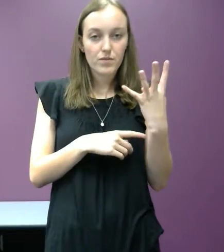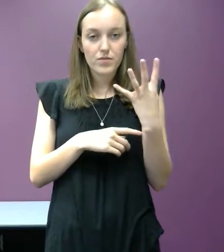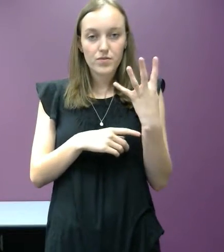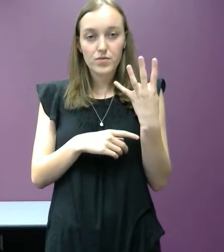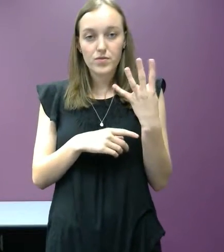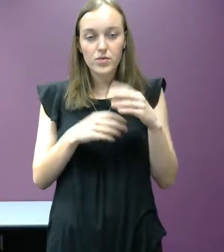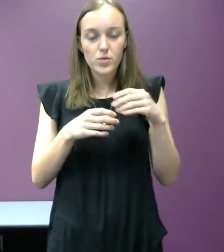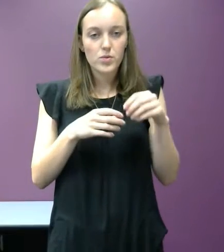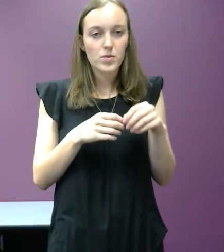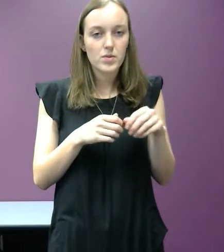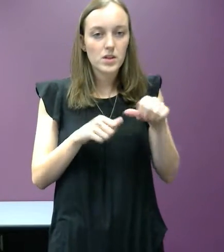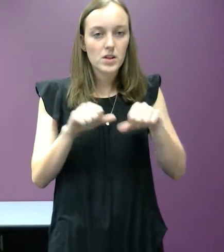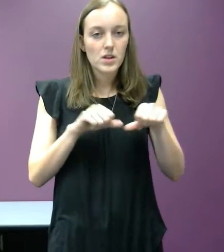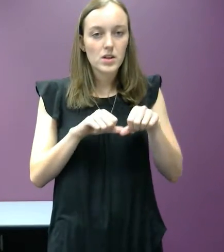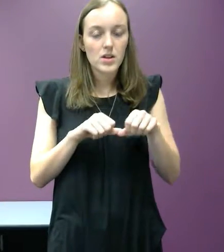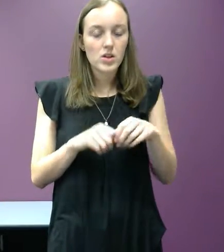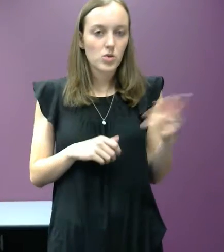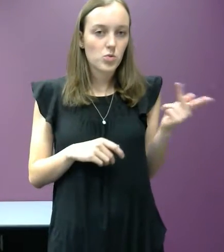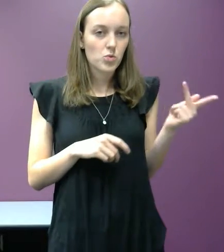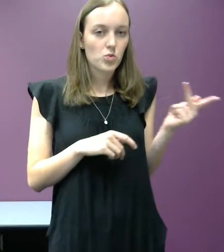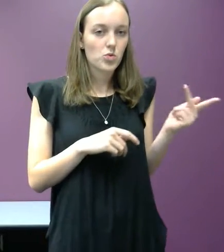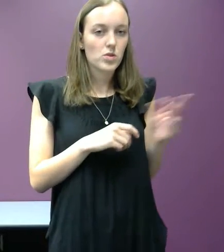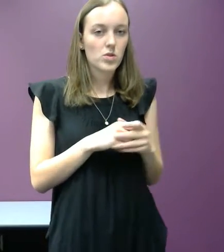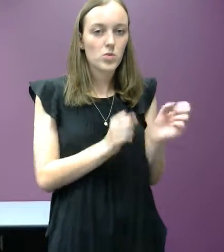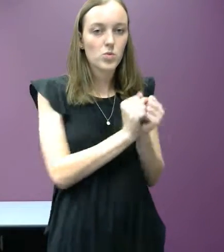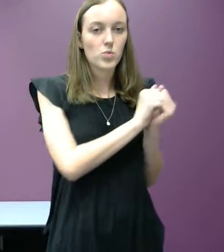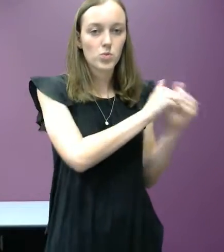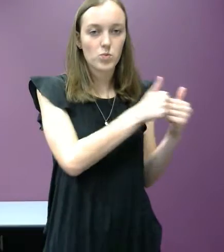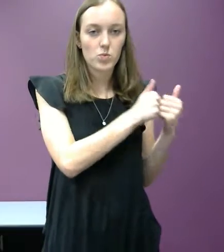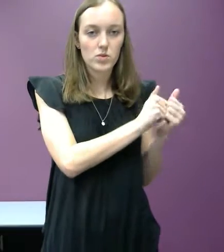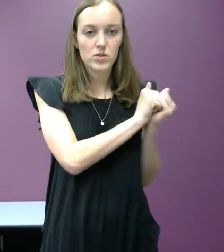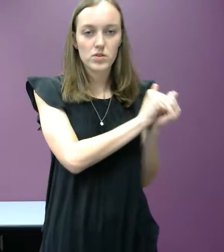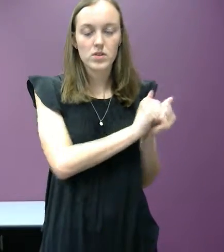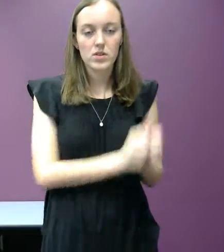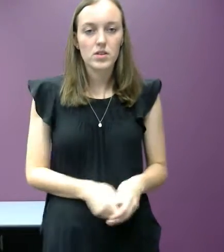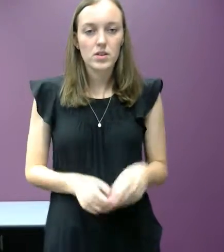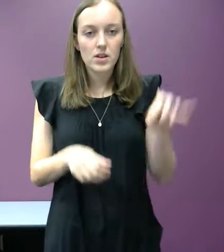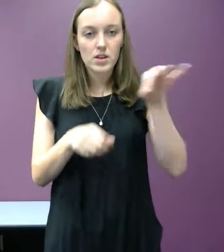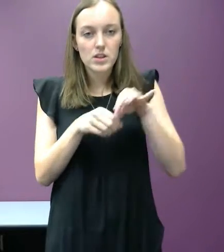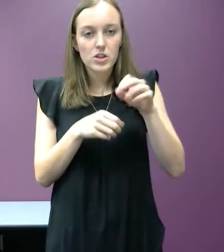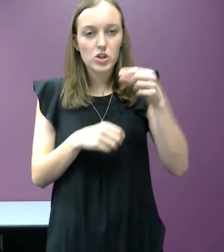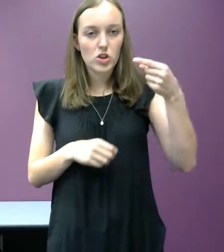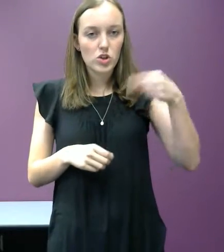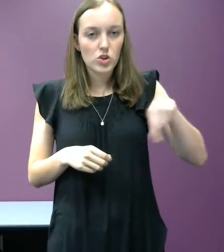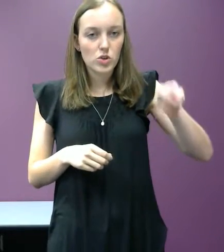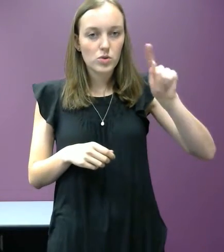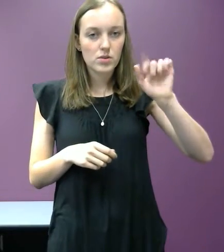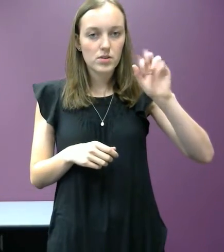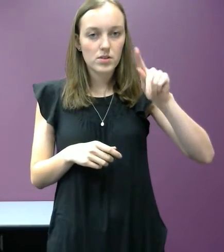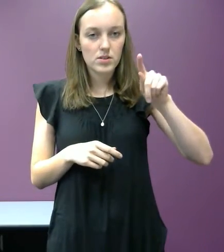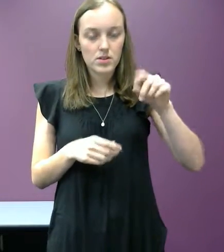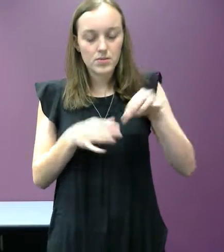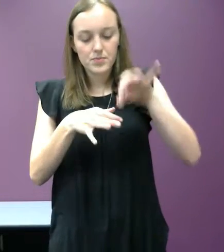be working with partners and dipping Q-tips into the solutions and then putting them on the different areas of our